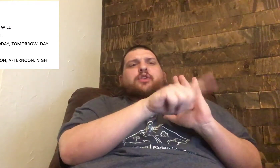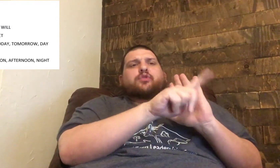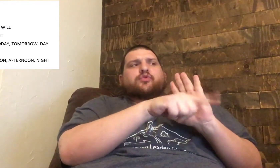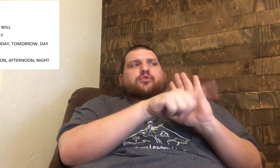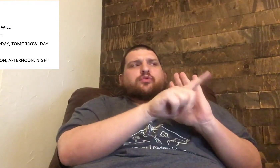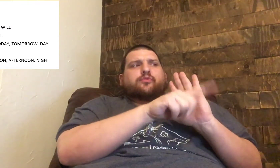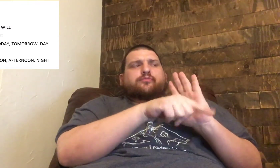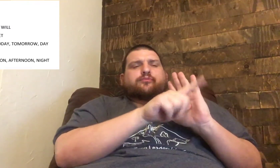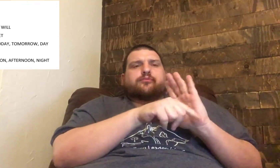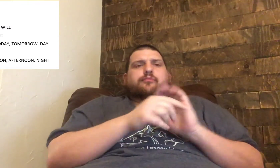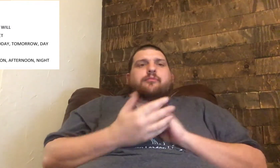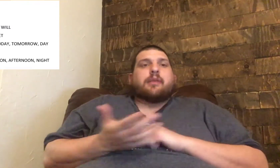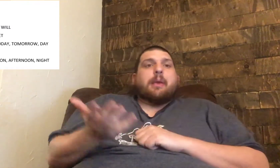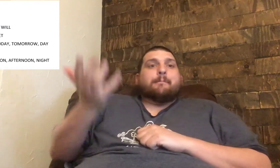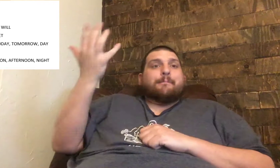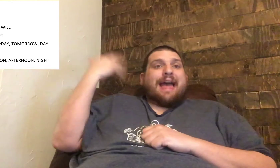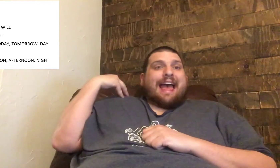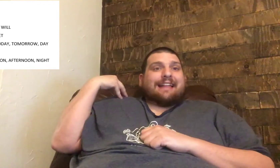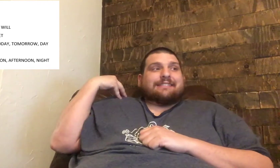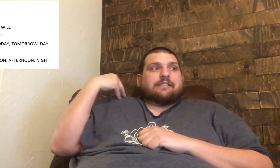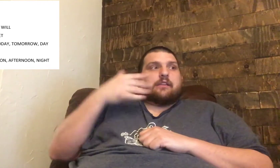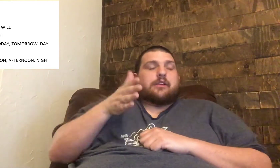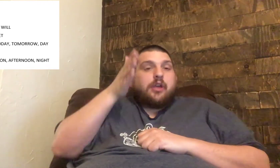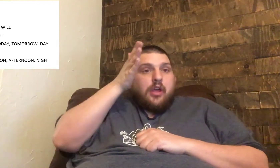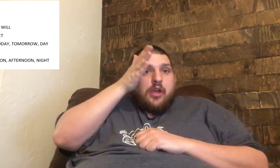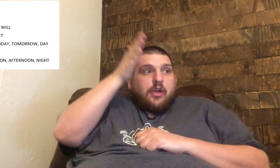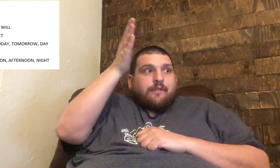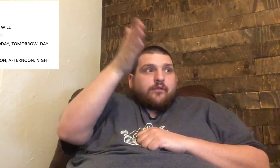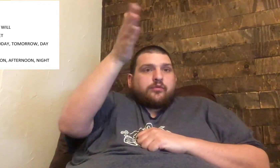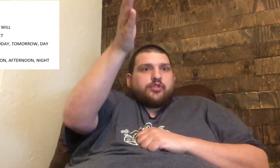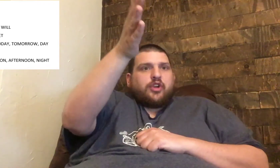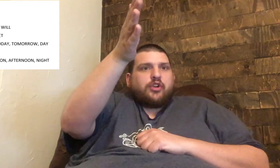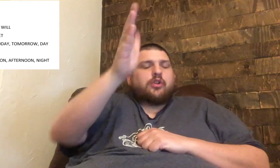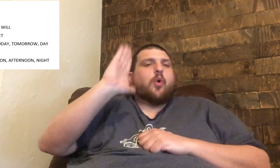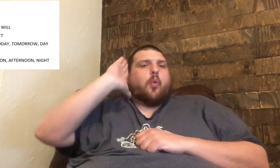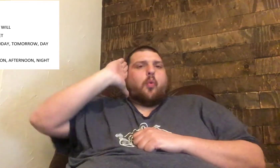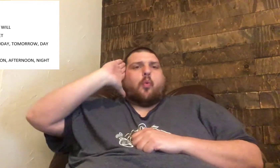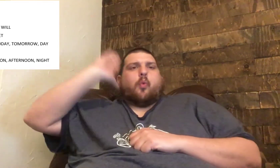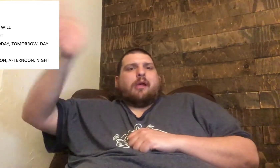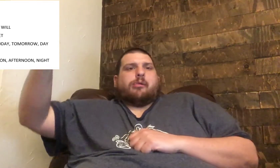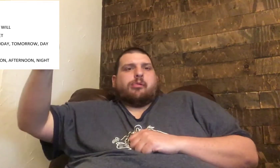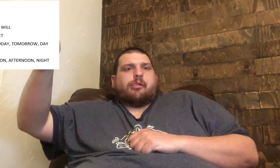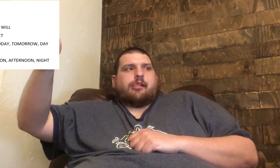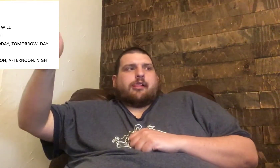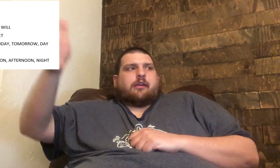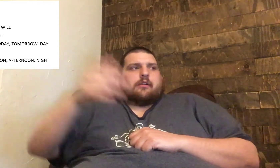or later. Past, future, will,